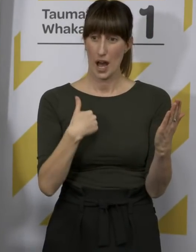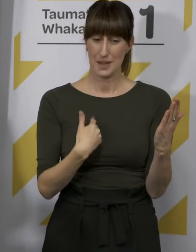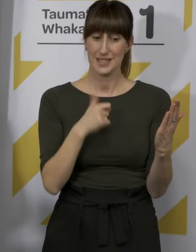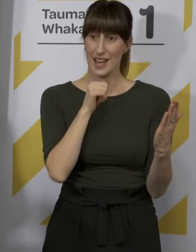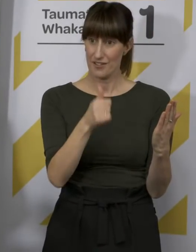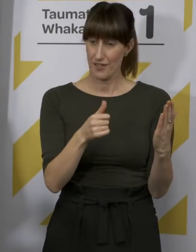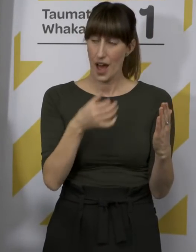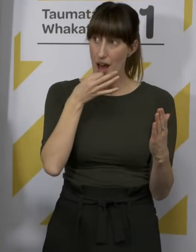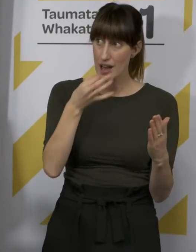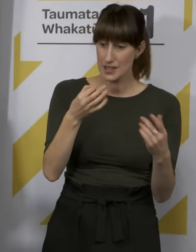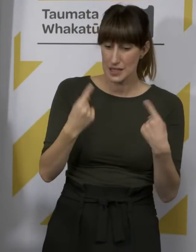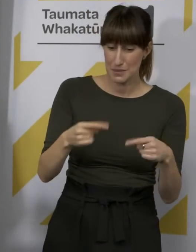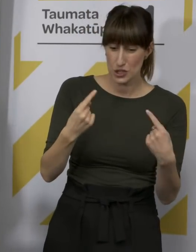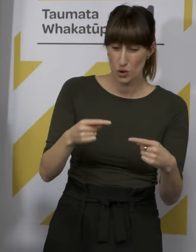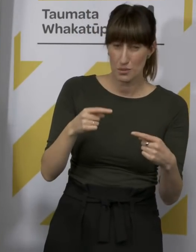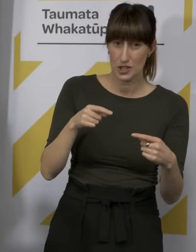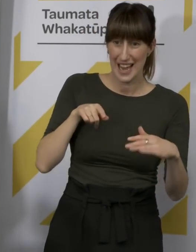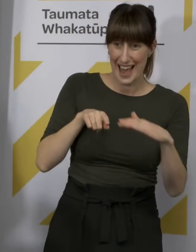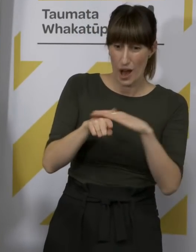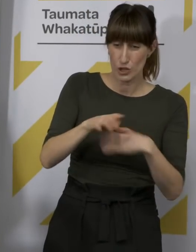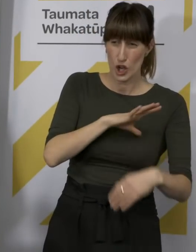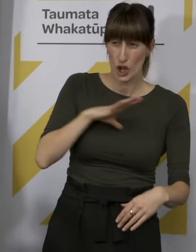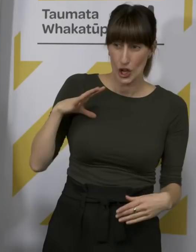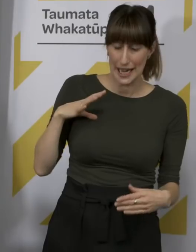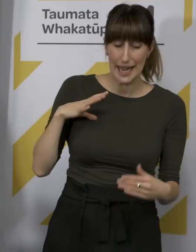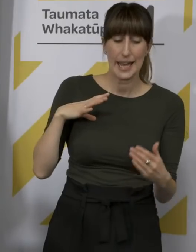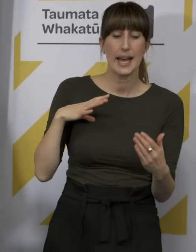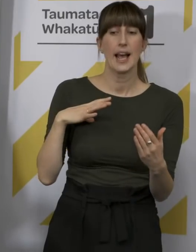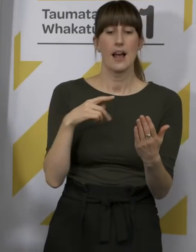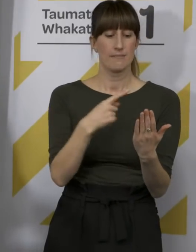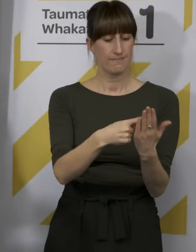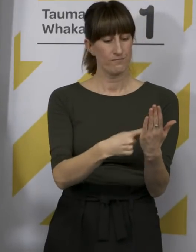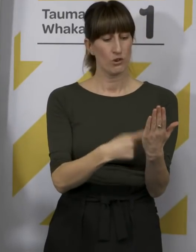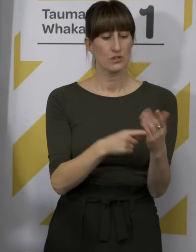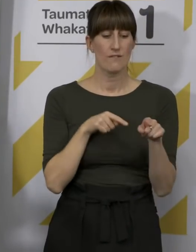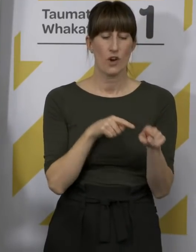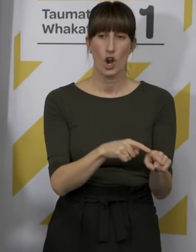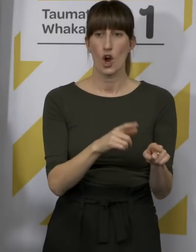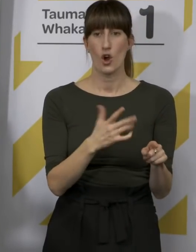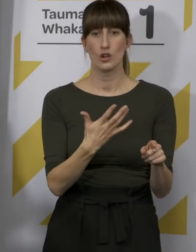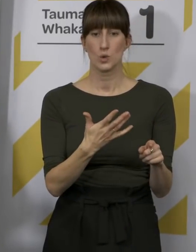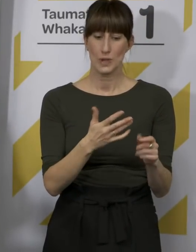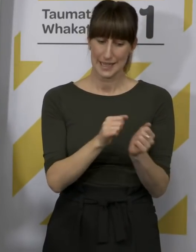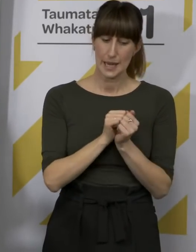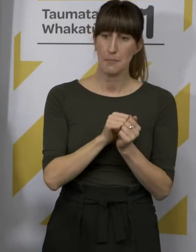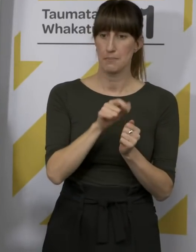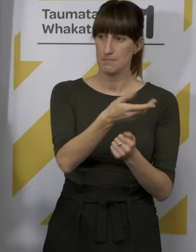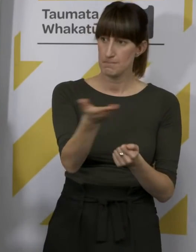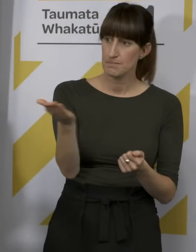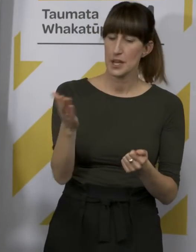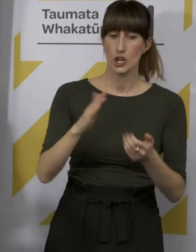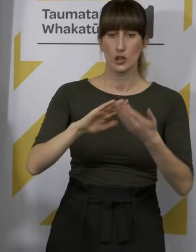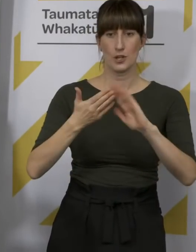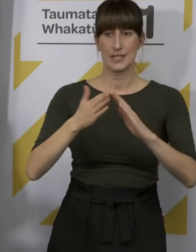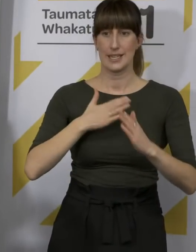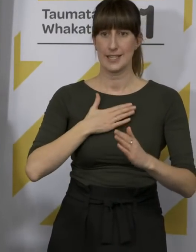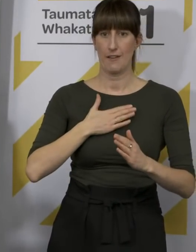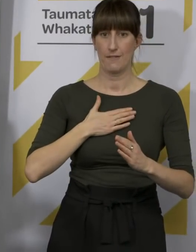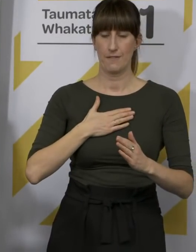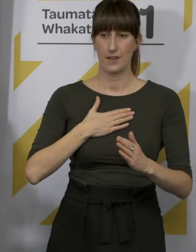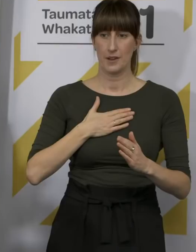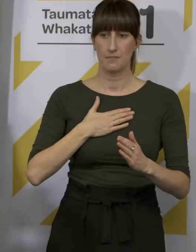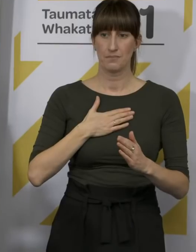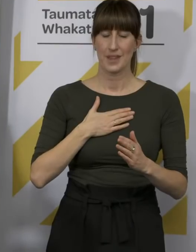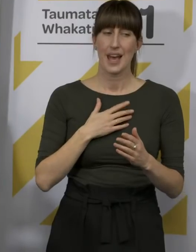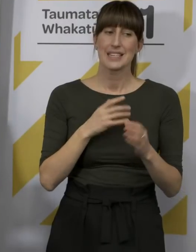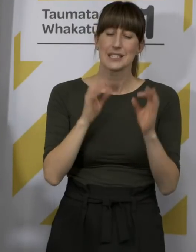obligations and criteria on them to ensure that the community is kept safe. They're going in, and the reason they're called compassionate grounds is because they're going